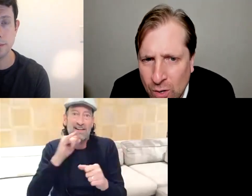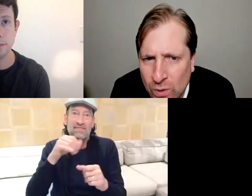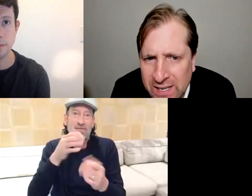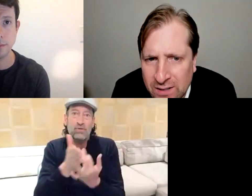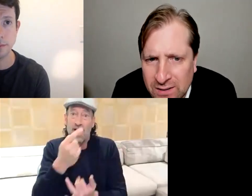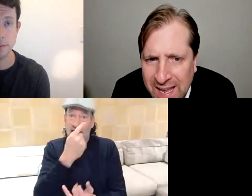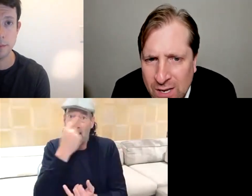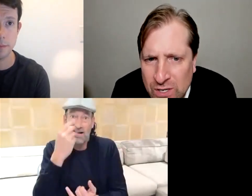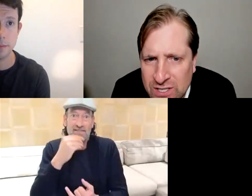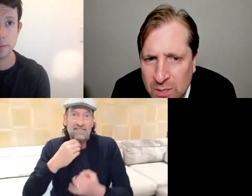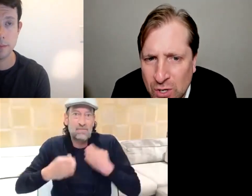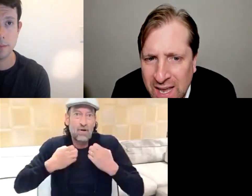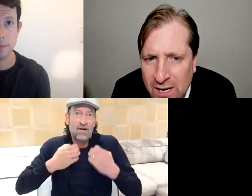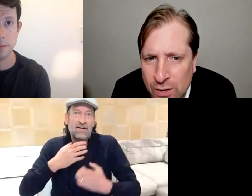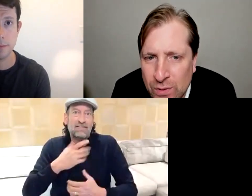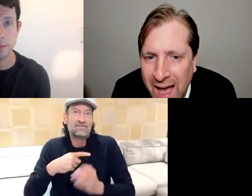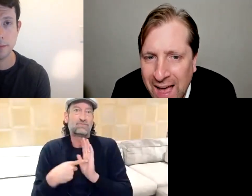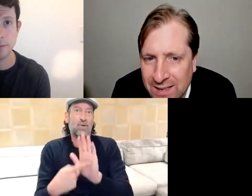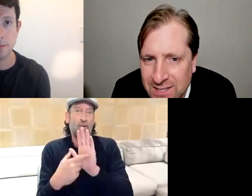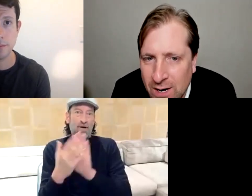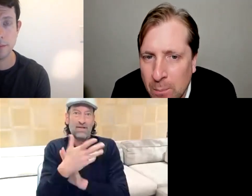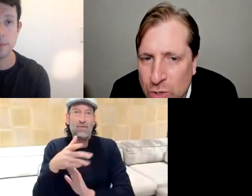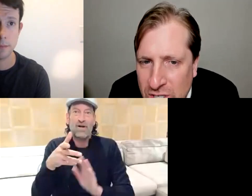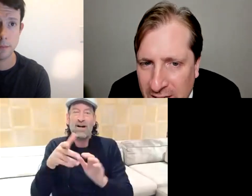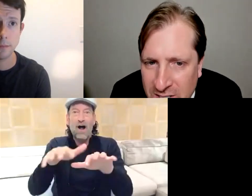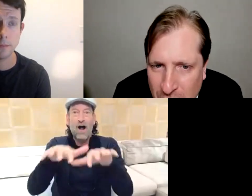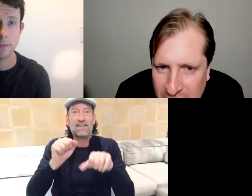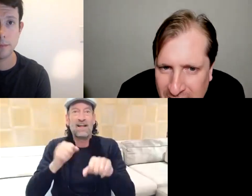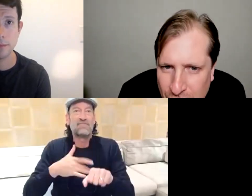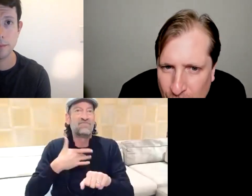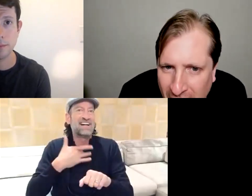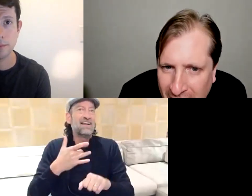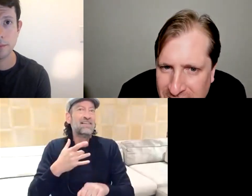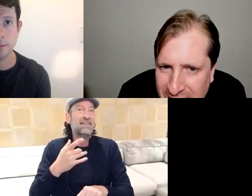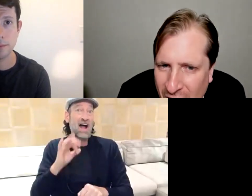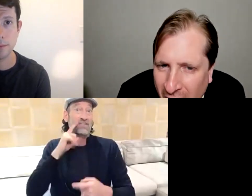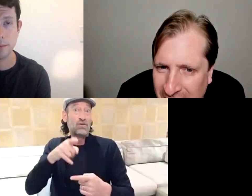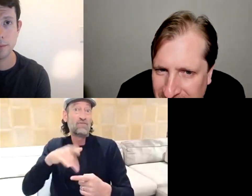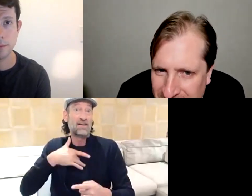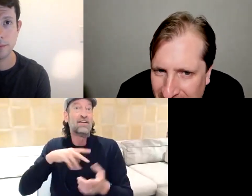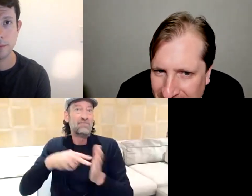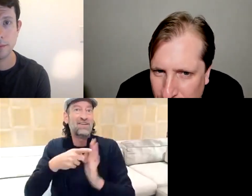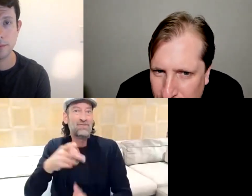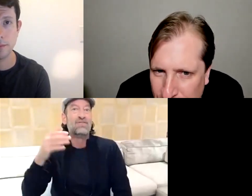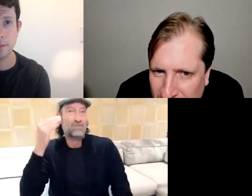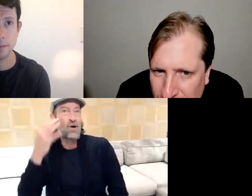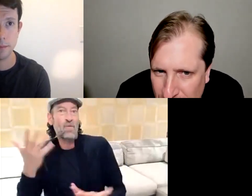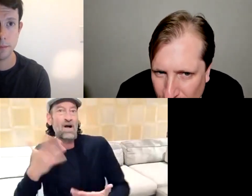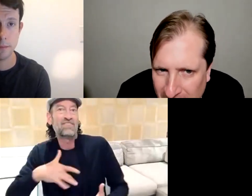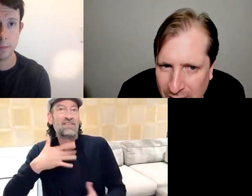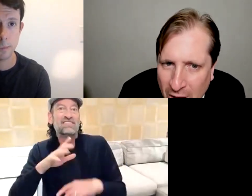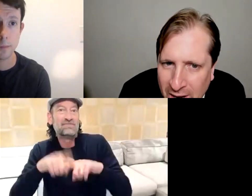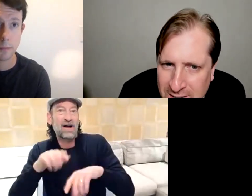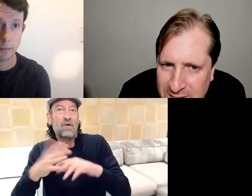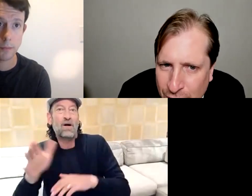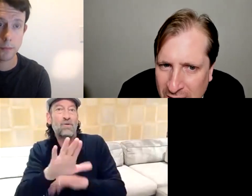dialogue, really language is communicated through the eyes and emotion is communicated through the eyes, and the audience can feel you.